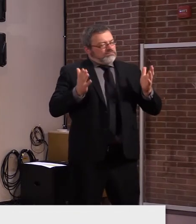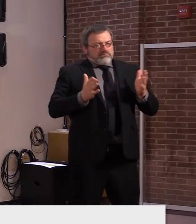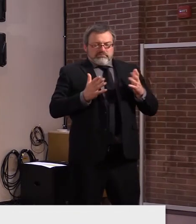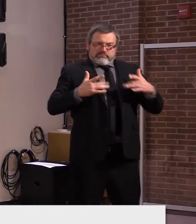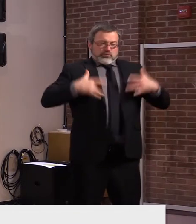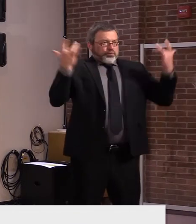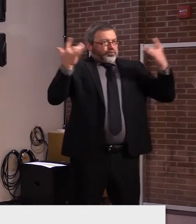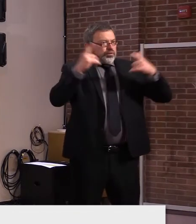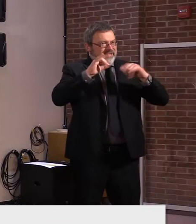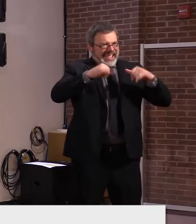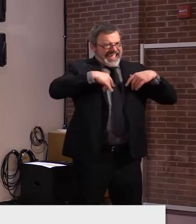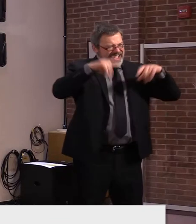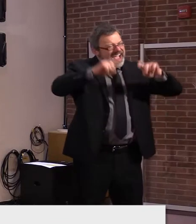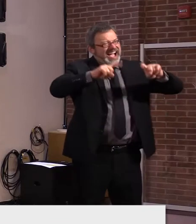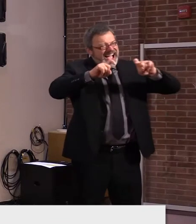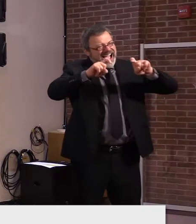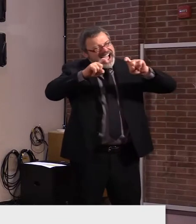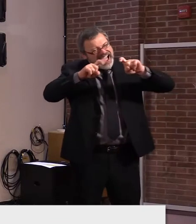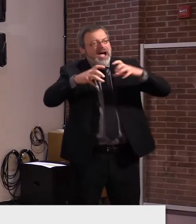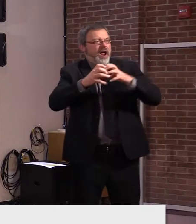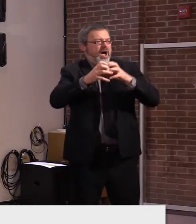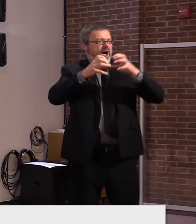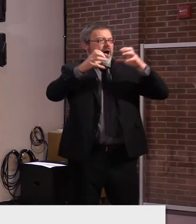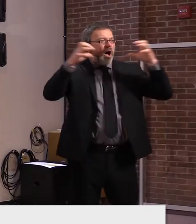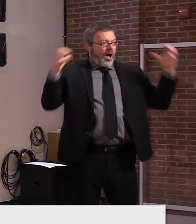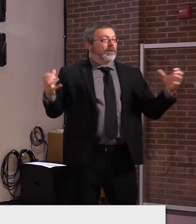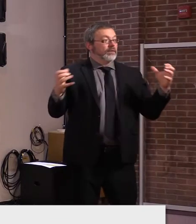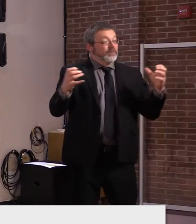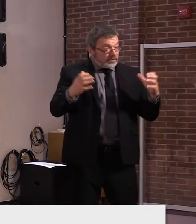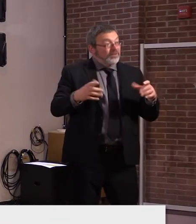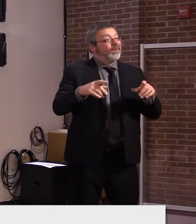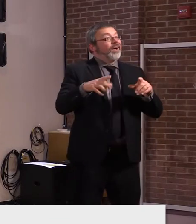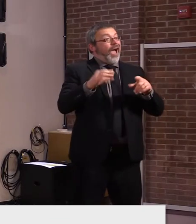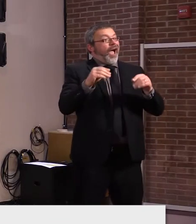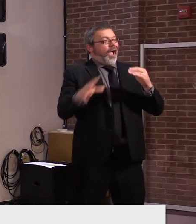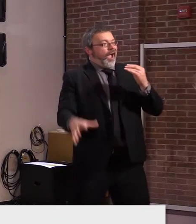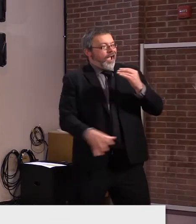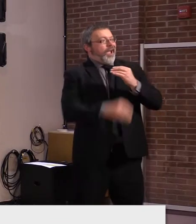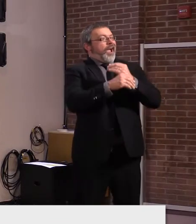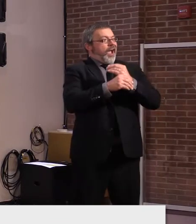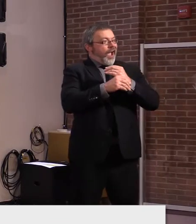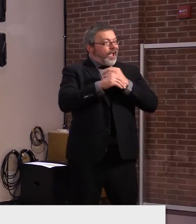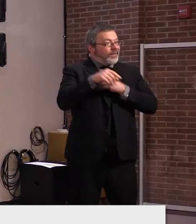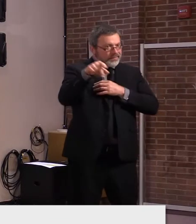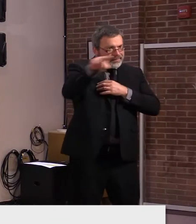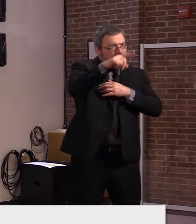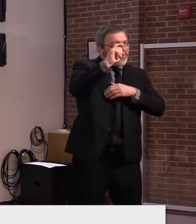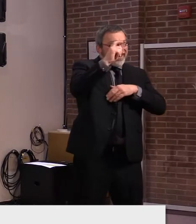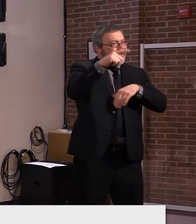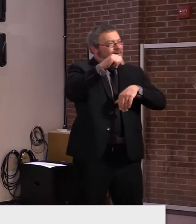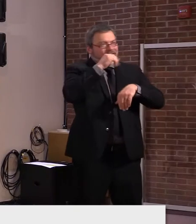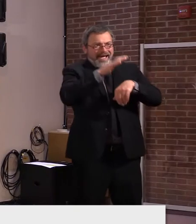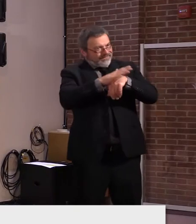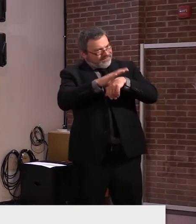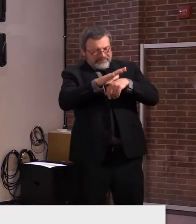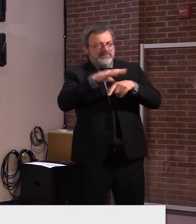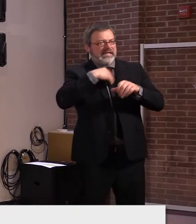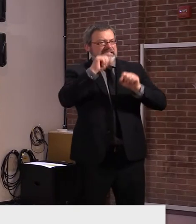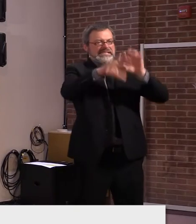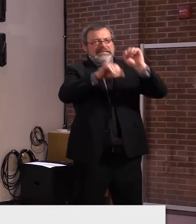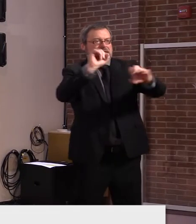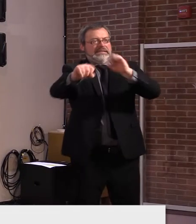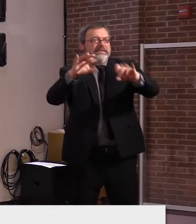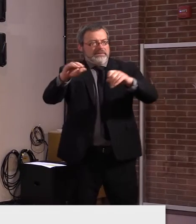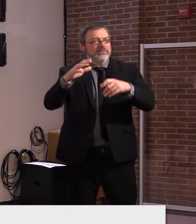shown, and we are adding testing capacity where it is needed. Over just the past 7 days, we've